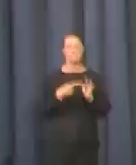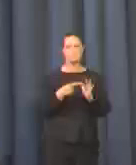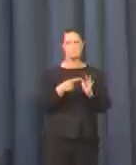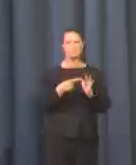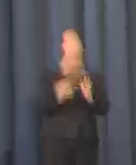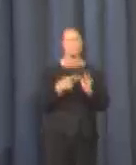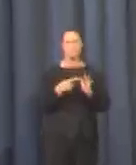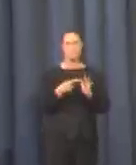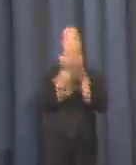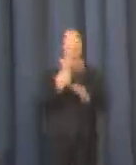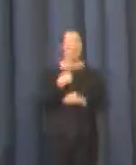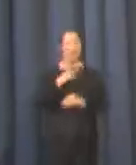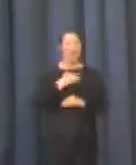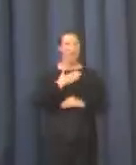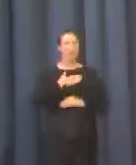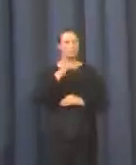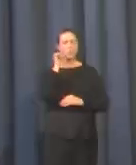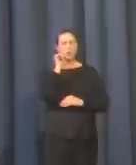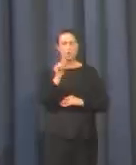I just want to know